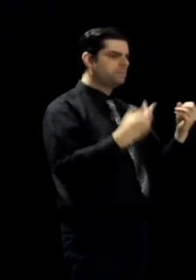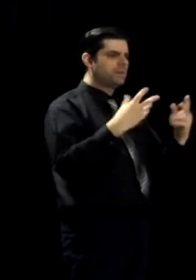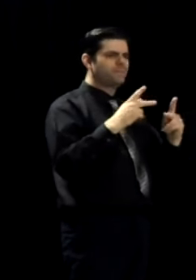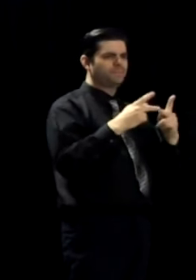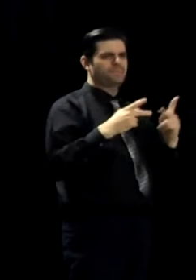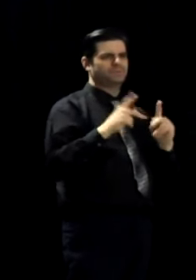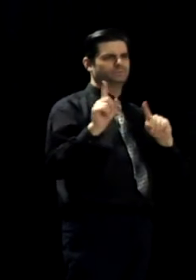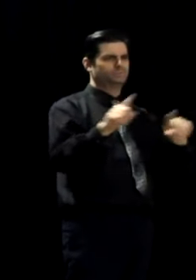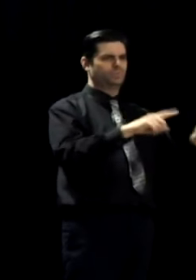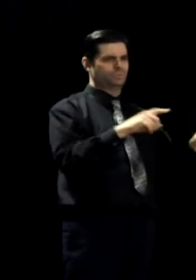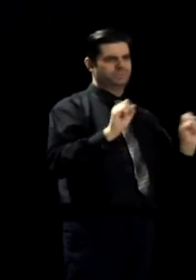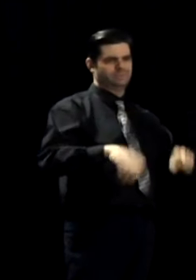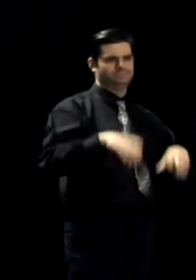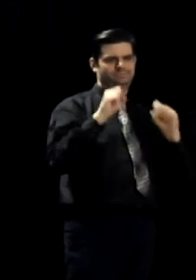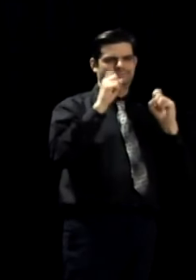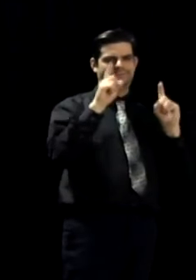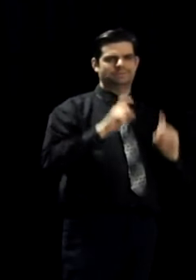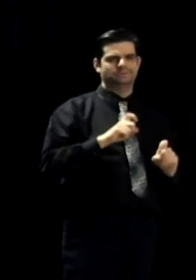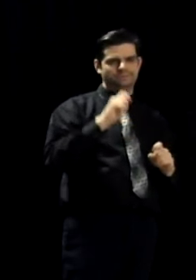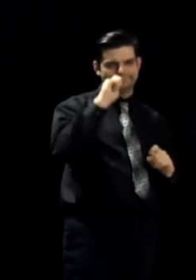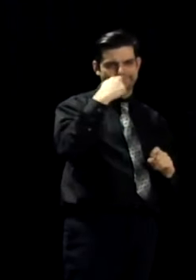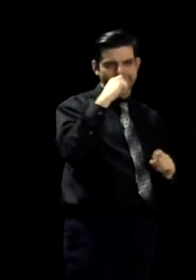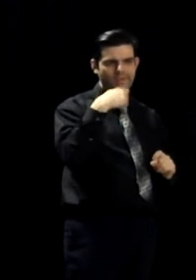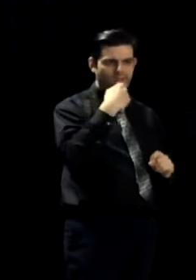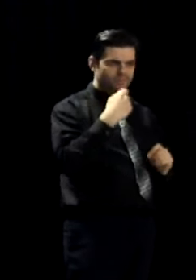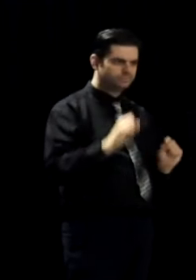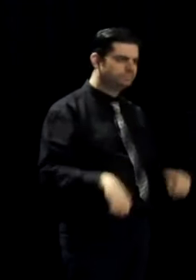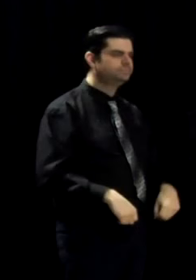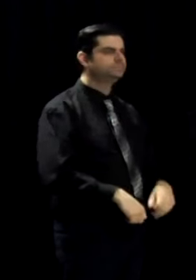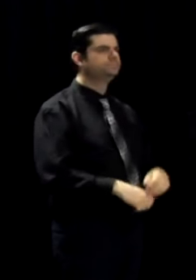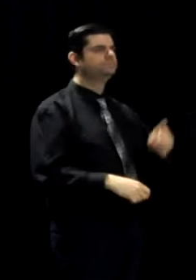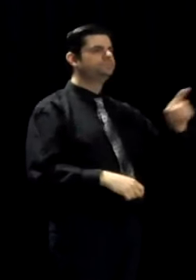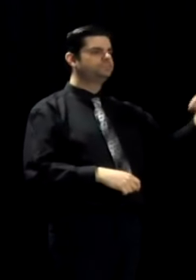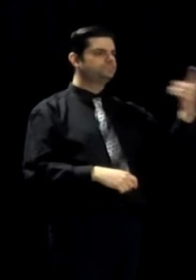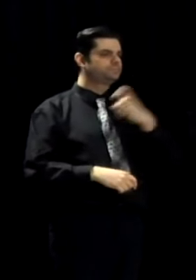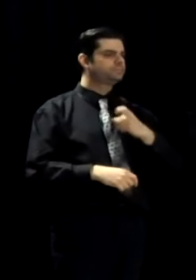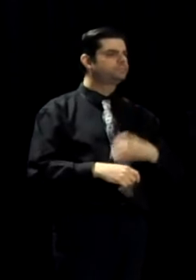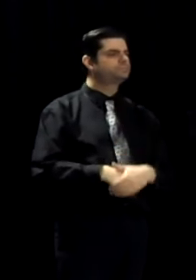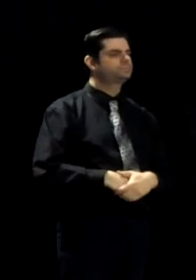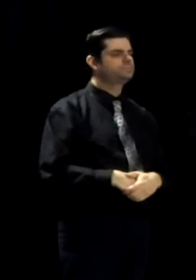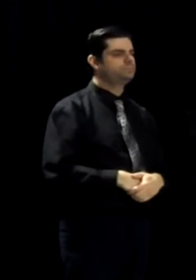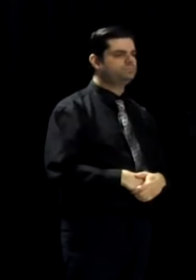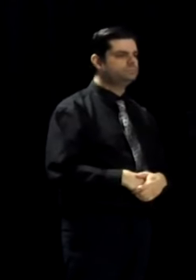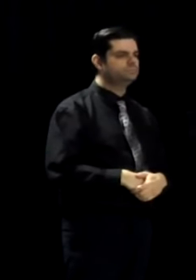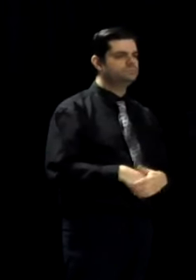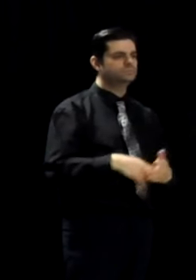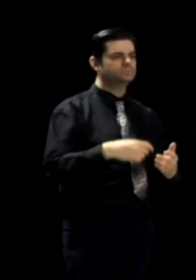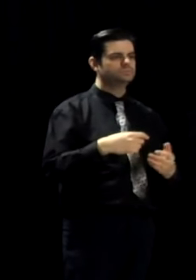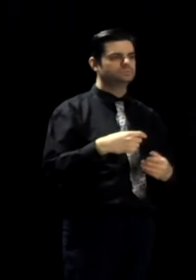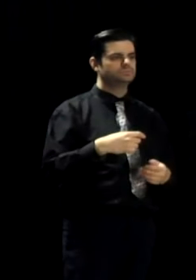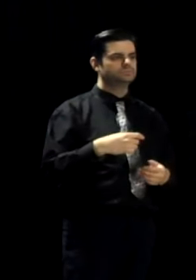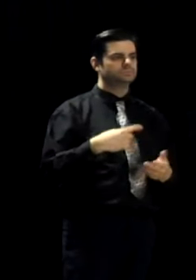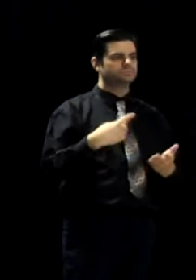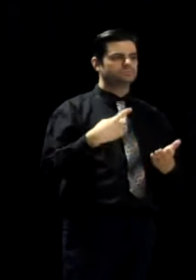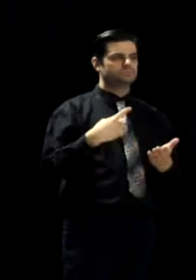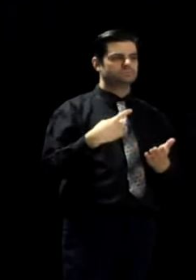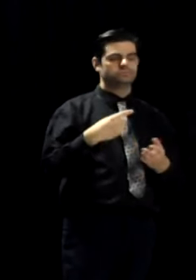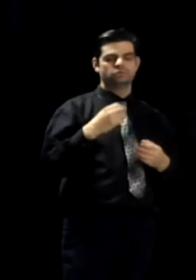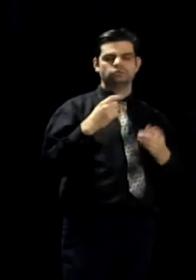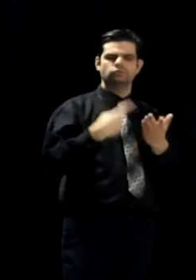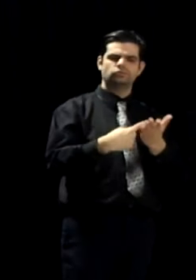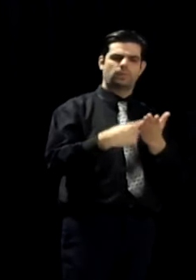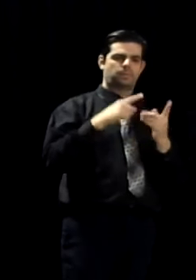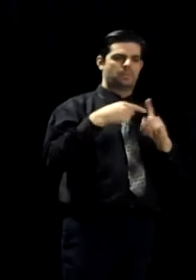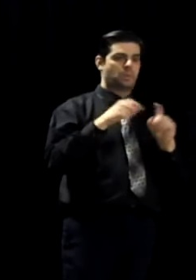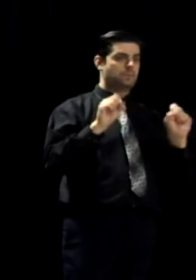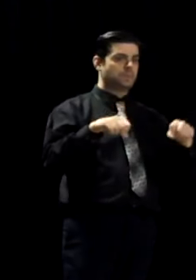With the talk of a possible phase 2, are you concerned that if you have to enact the social distancing rules, the stay in shelter-in-place